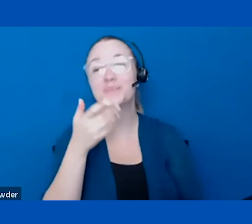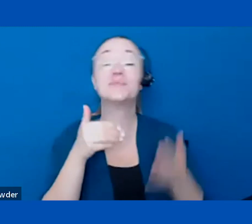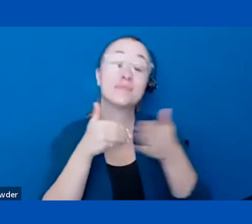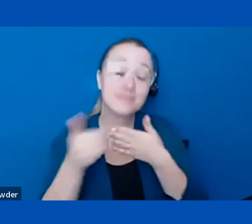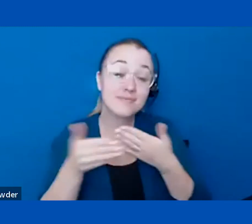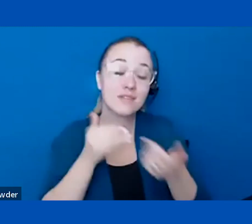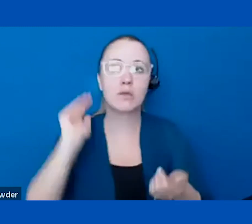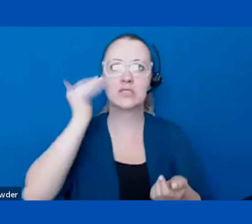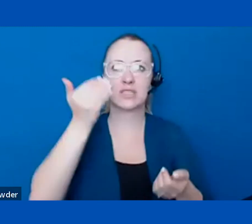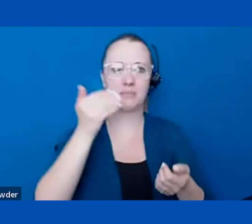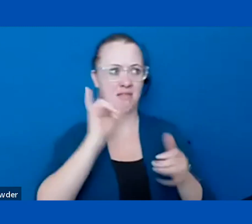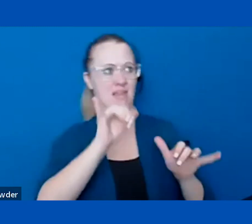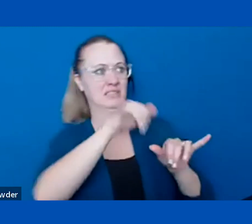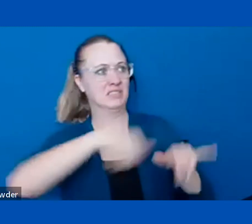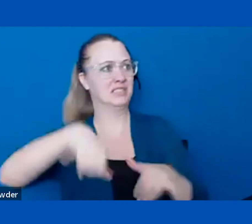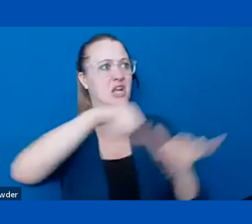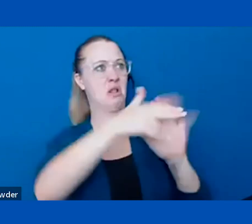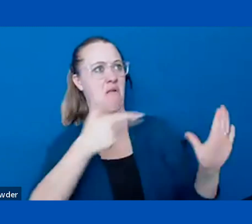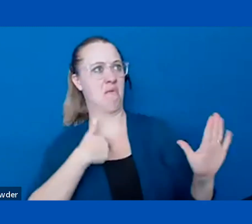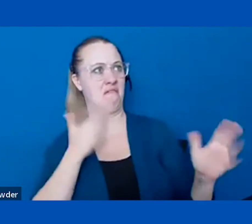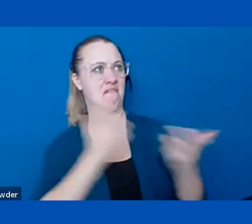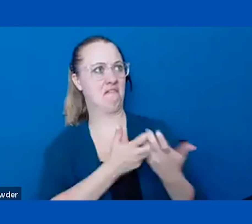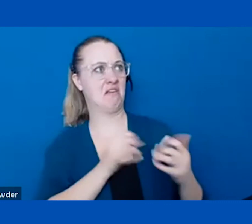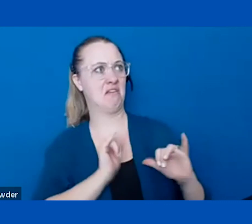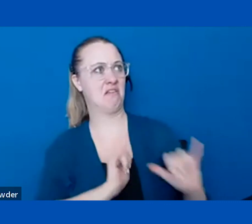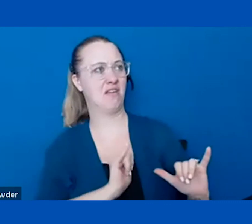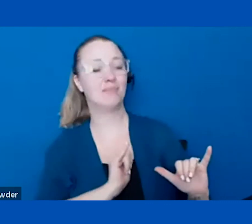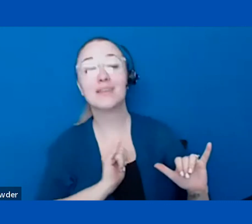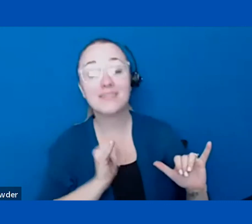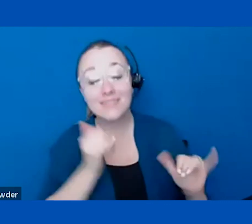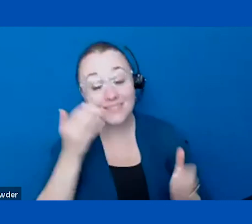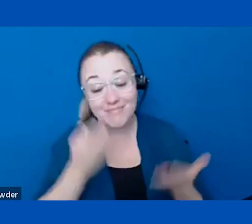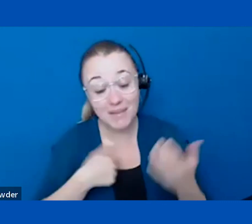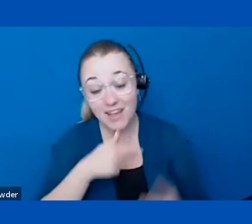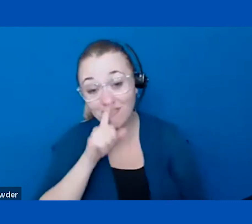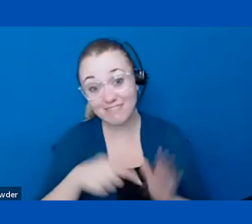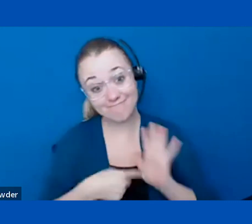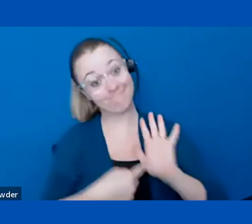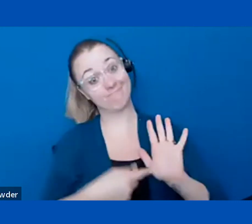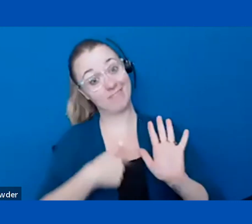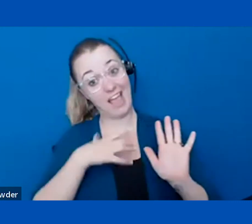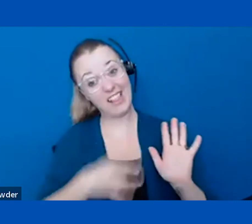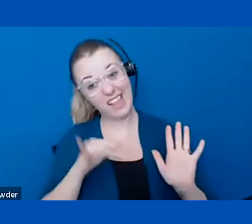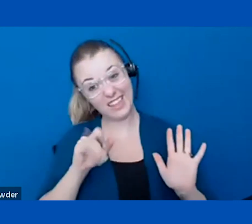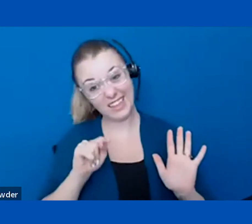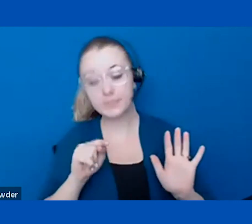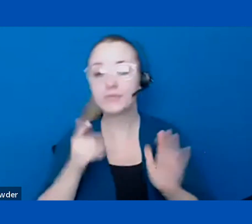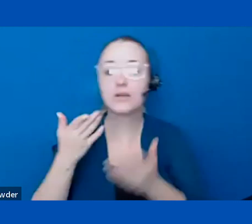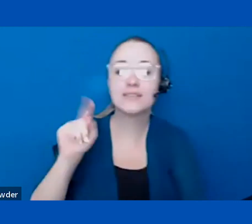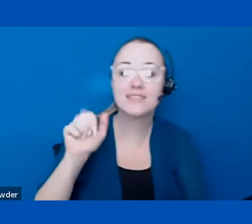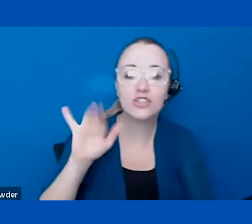like you fit the stereotype, but then maybe you actually like it. So Yeah, Sorry, I'm. Tariq I'm. was going to say